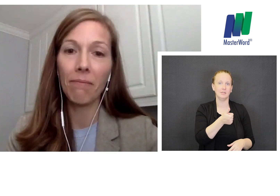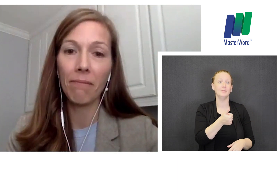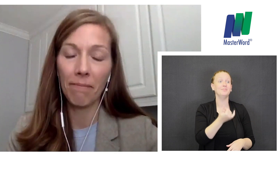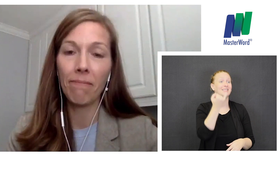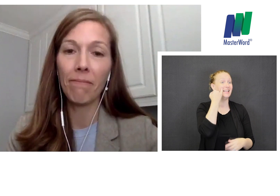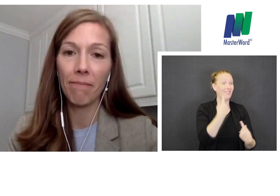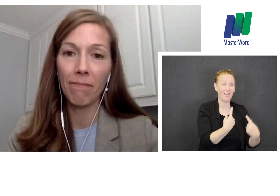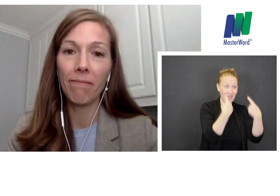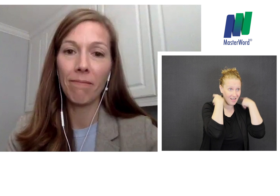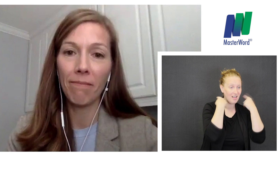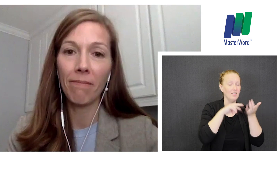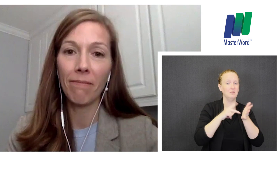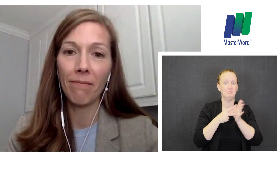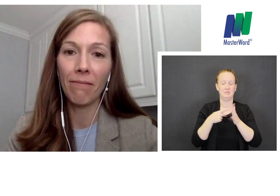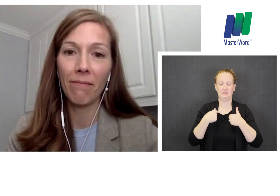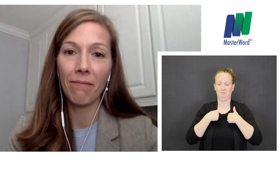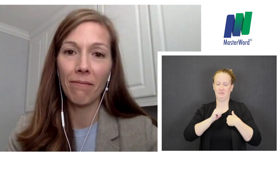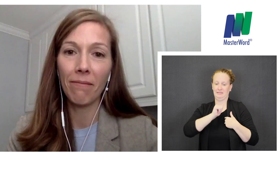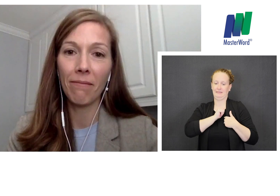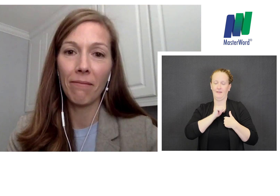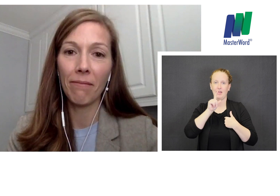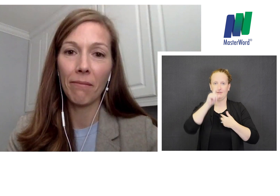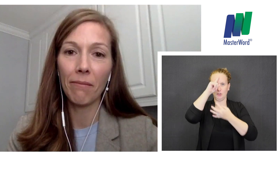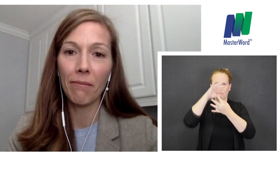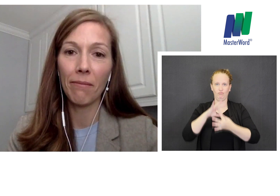Mm-hmm. Mm-hmm.